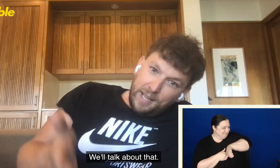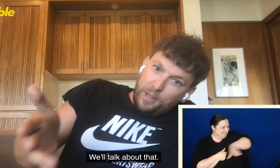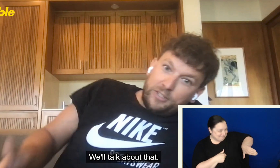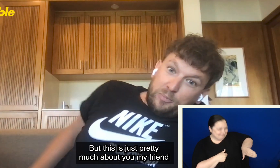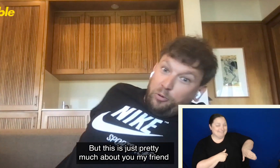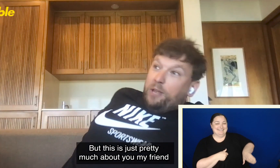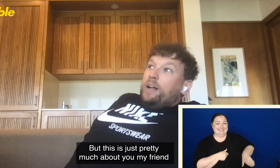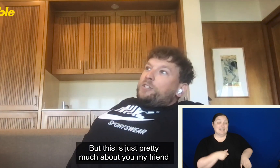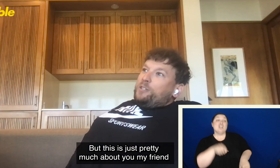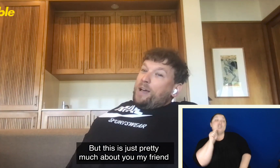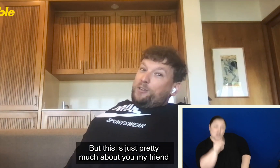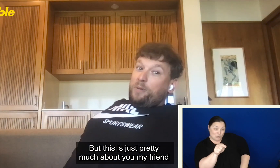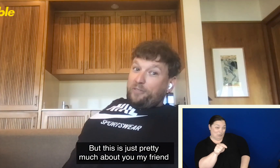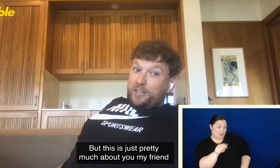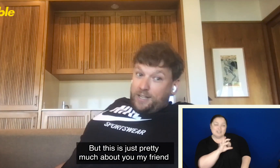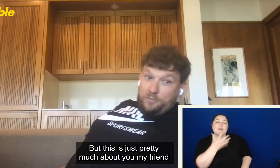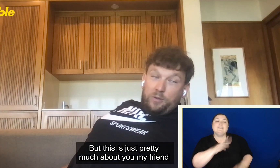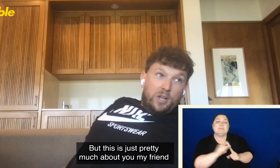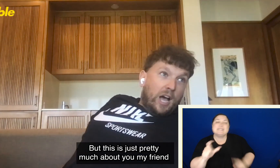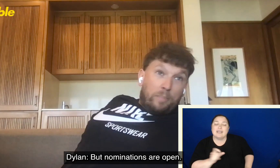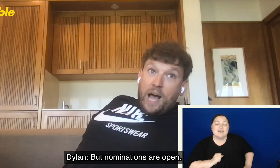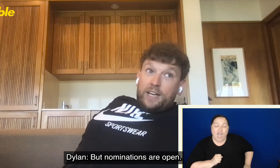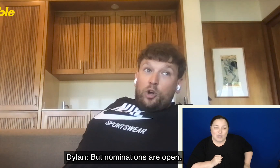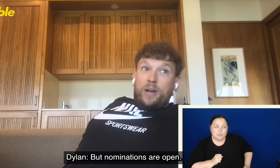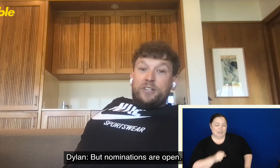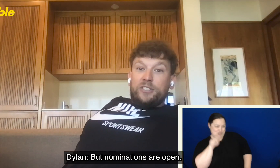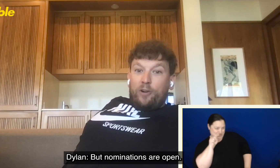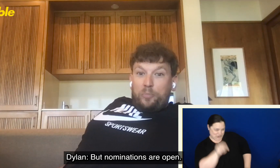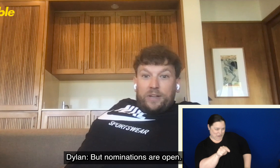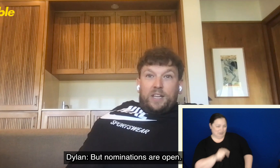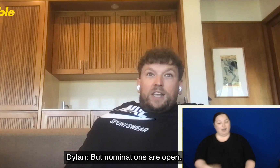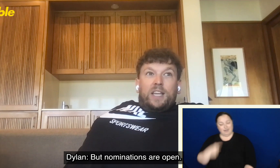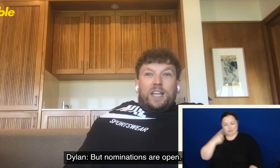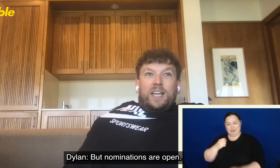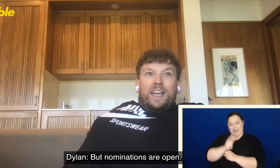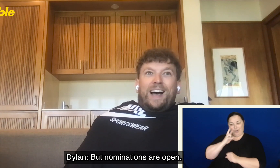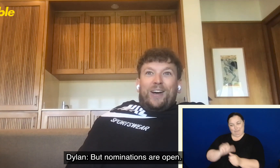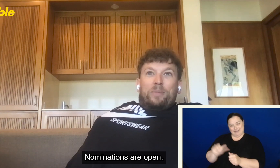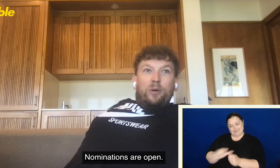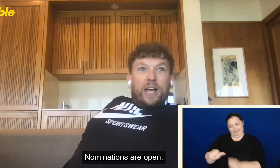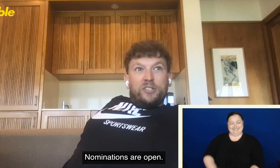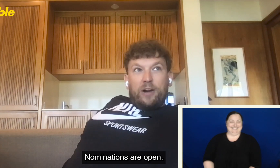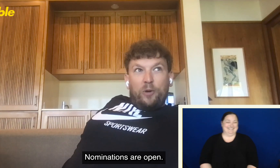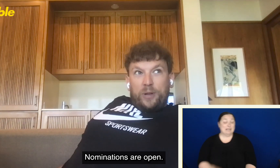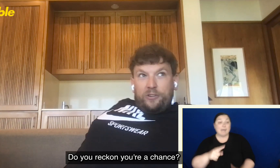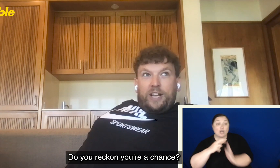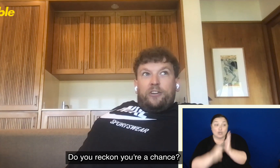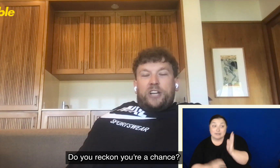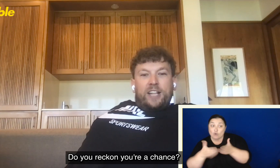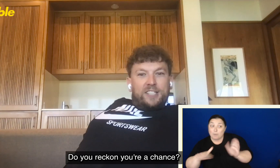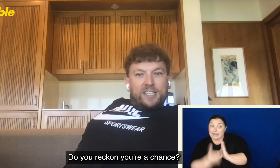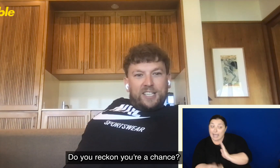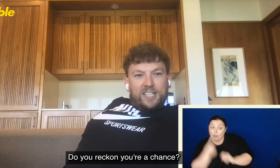about that. But this is pretty much just about you, my friend, Gus. But nominations are open. No. I know, but nominations are open. Do you